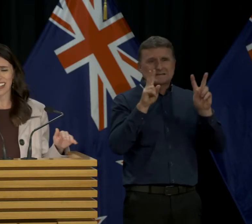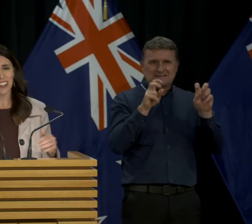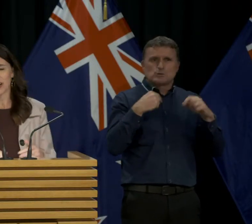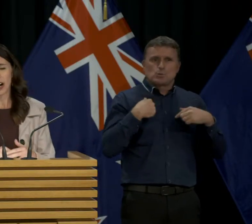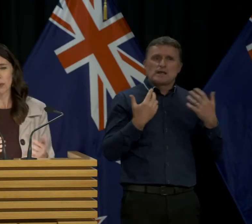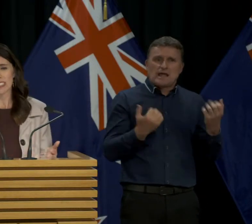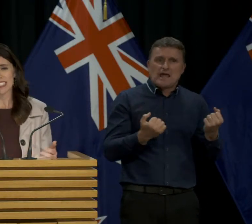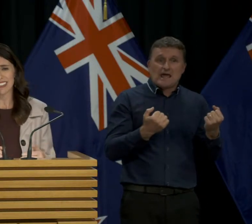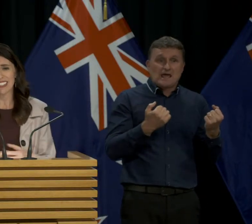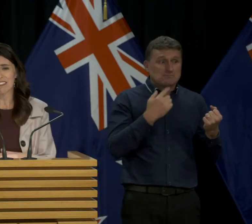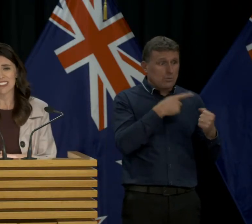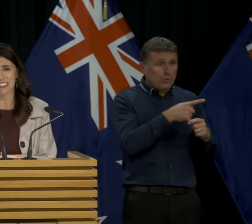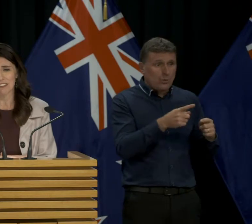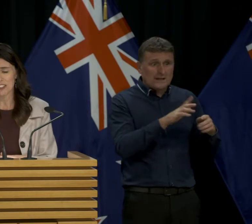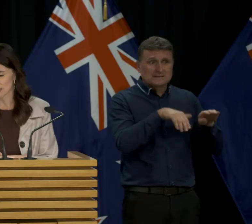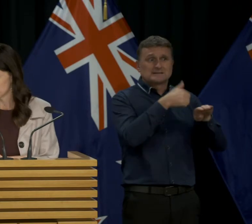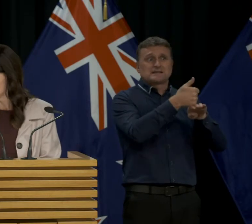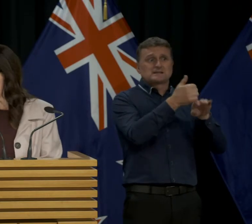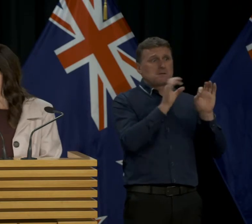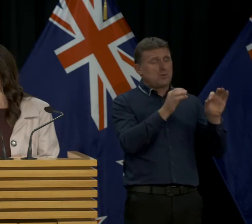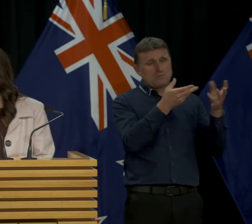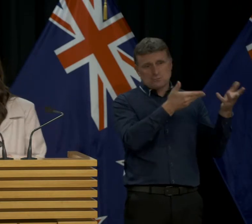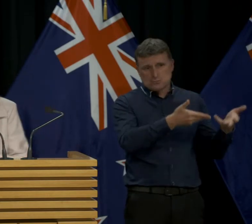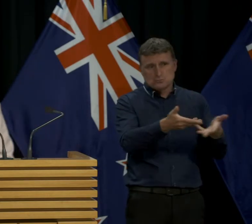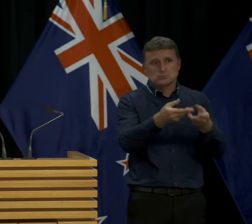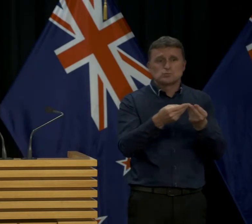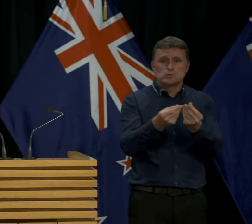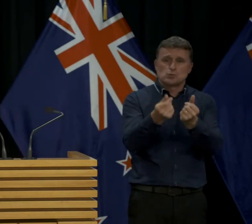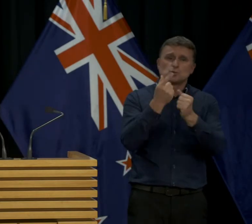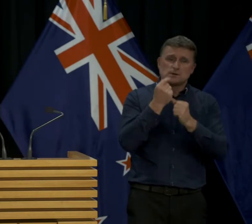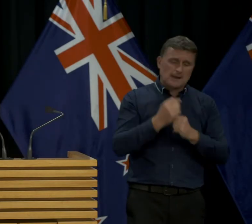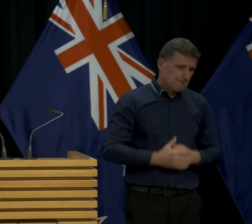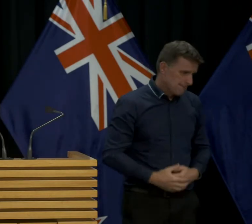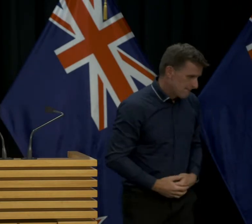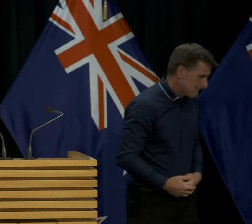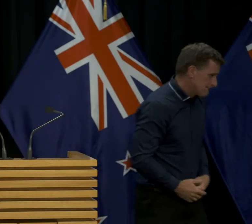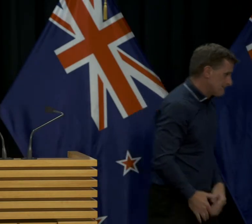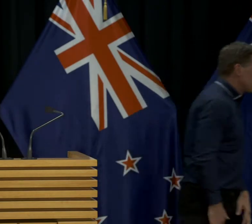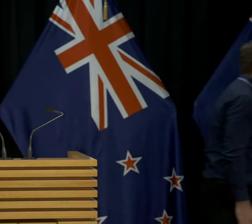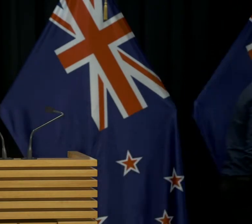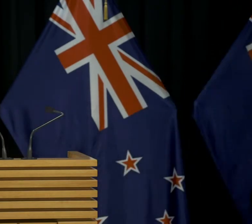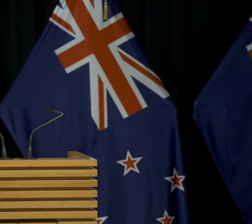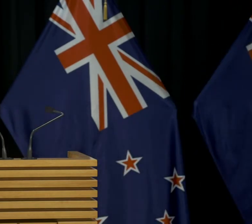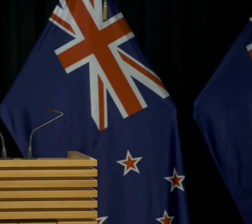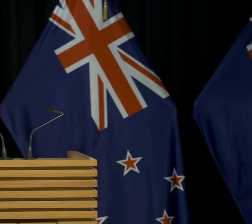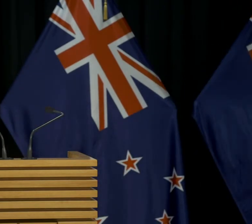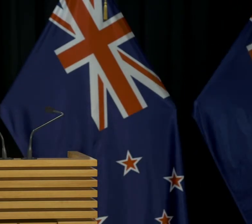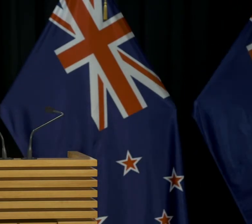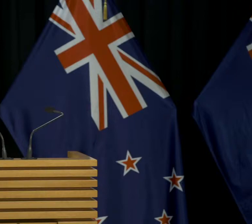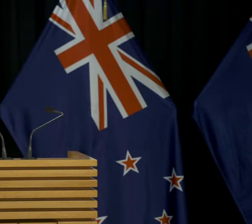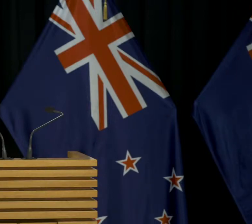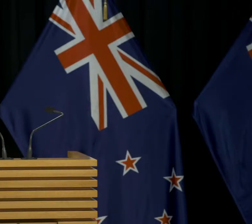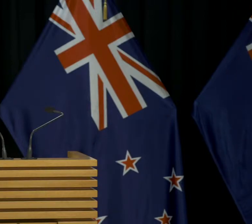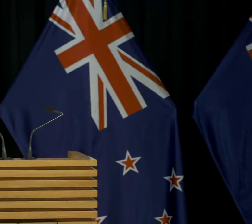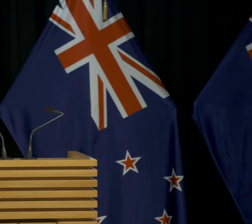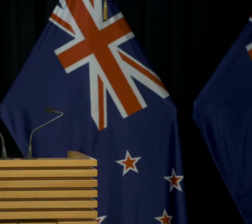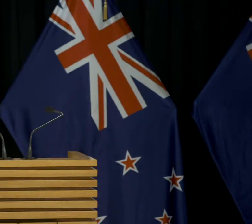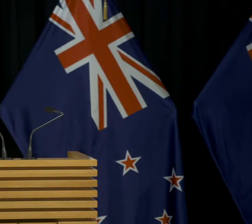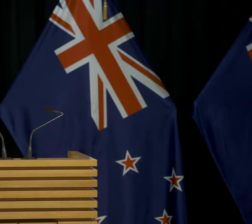have that, I wouldn't see the need for this in the future. Last week you were told that 60 It's a tickle everyone, I just